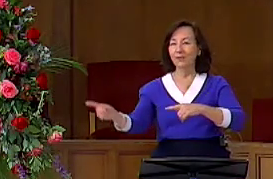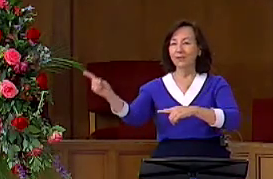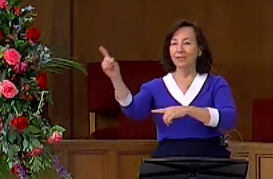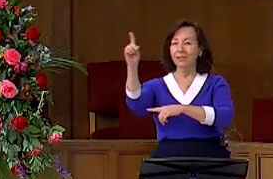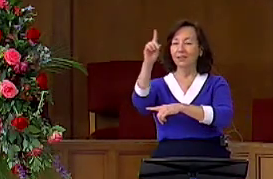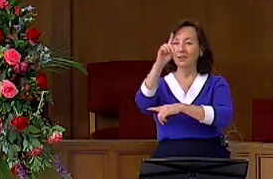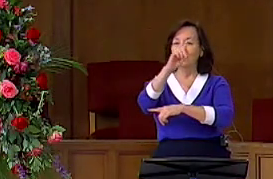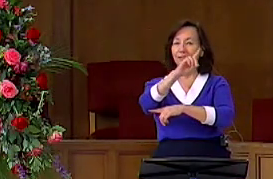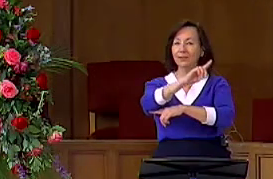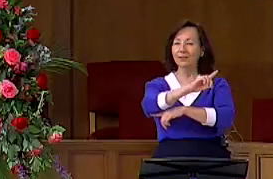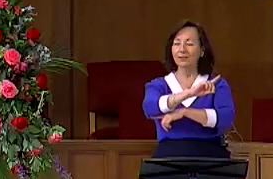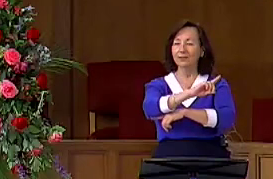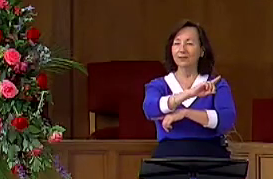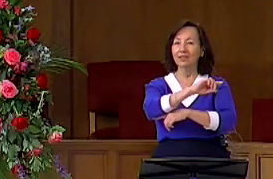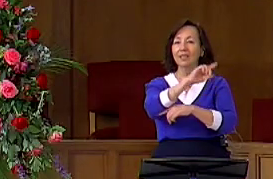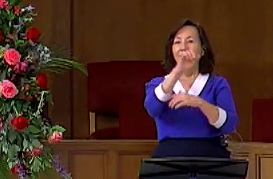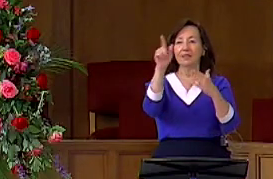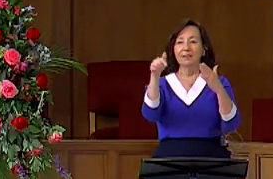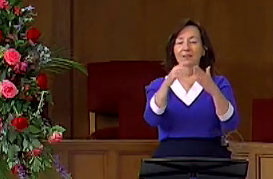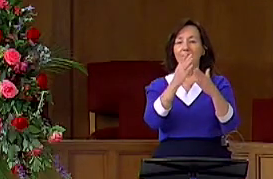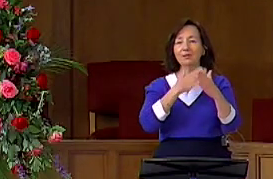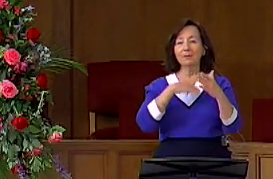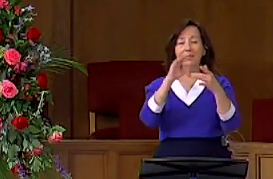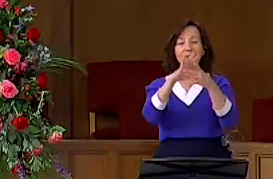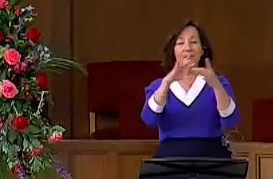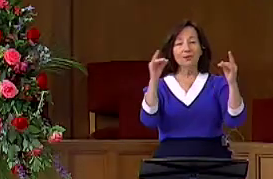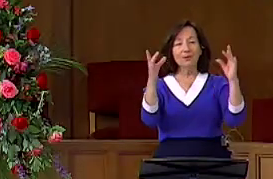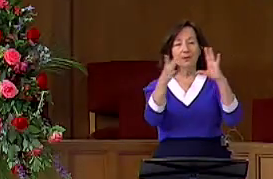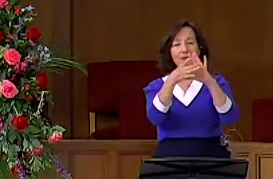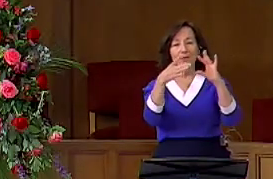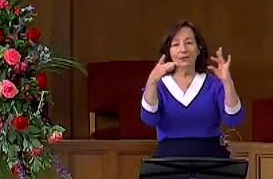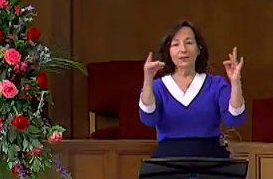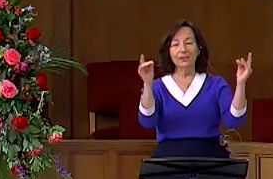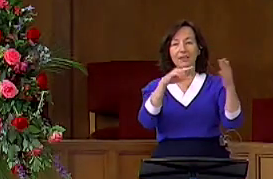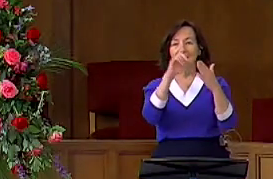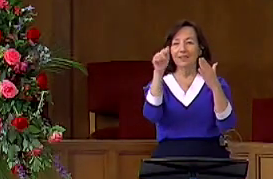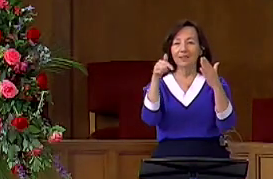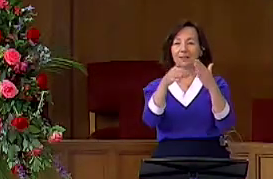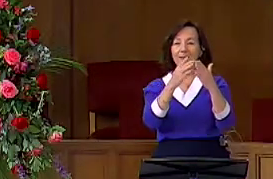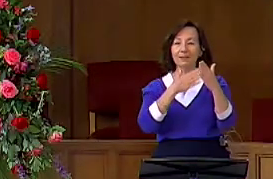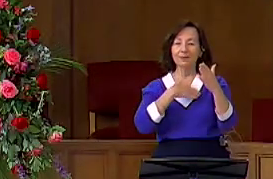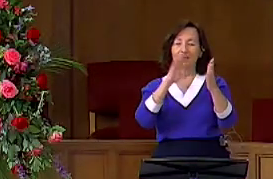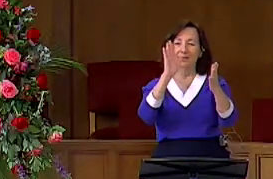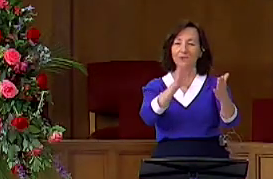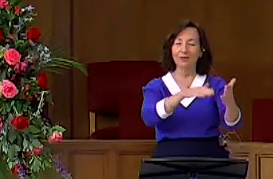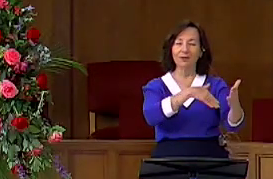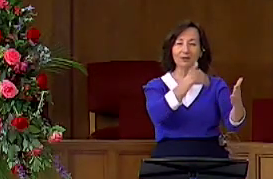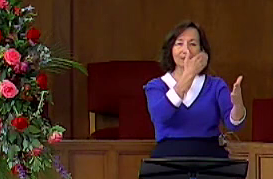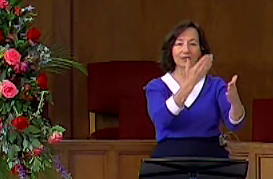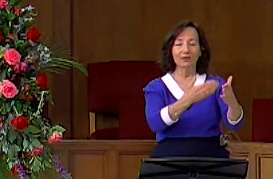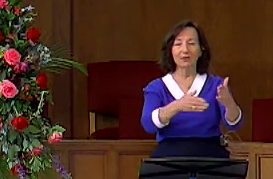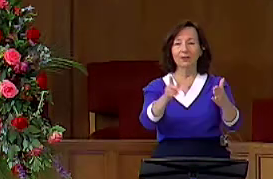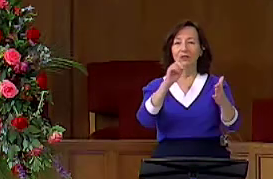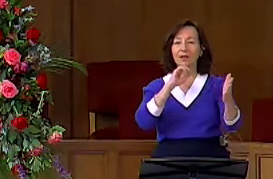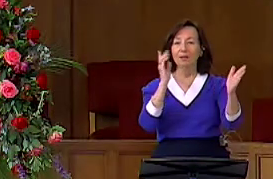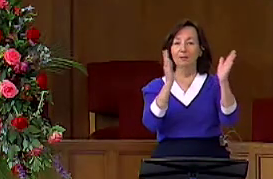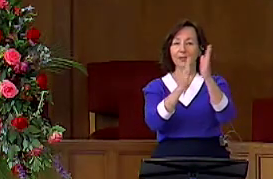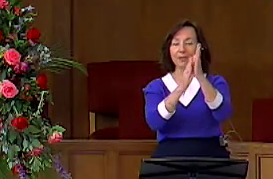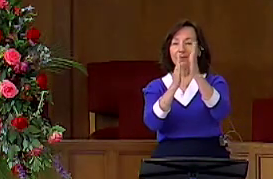the day long. This is my story, this is my